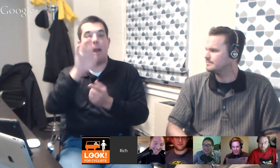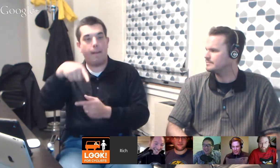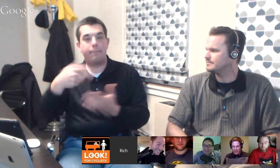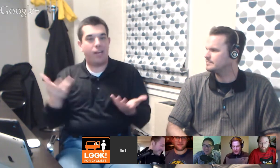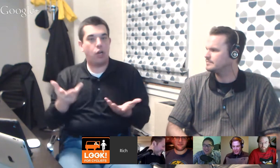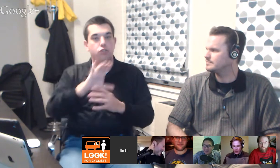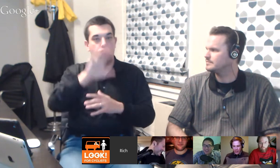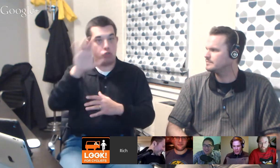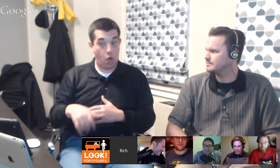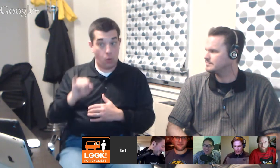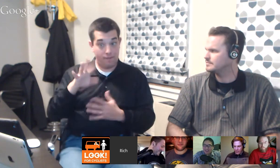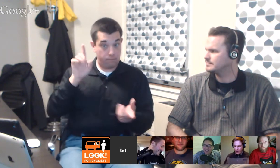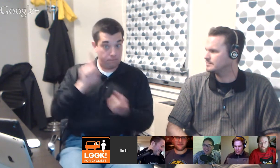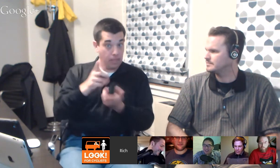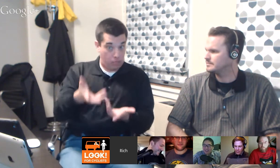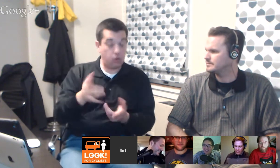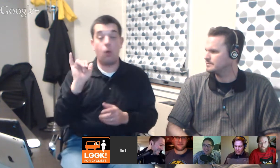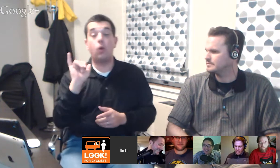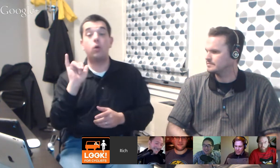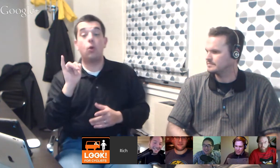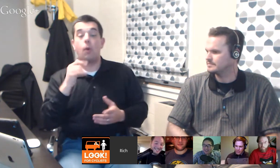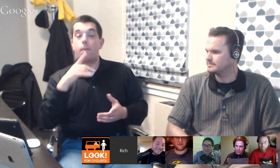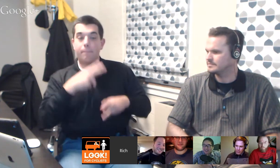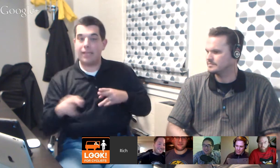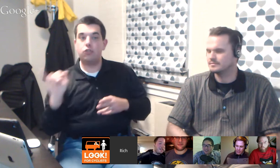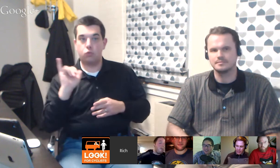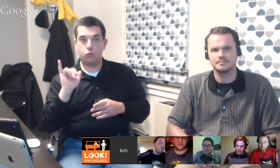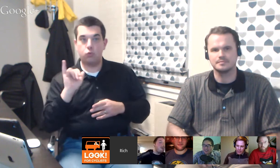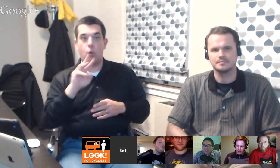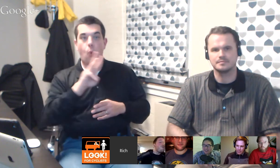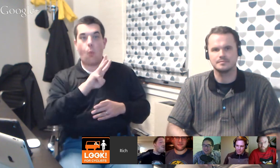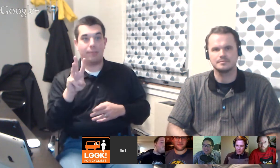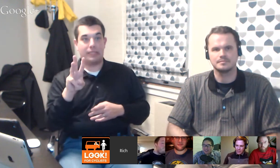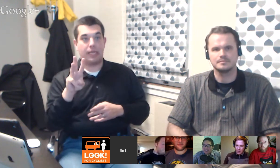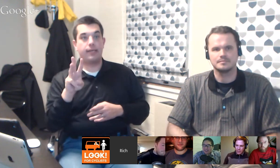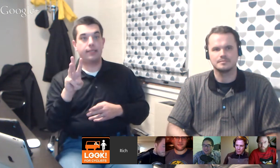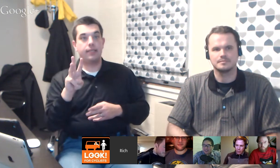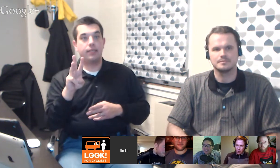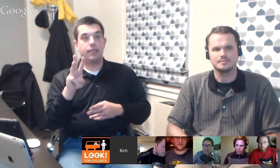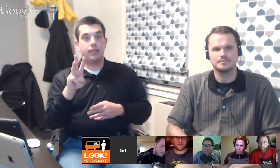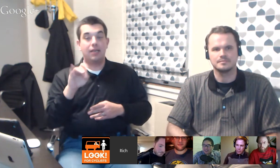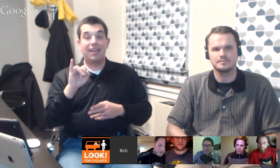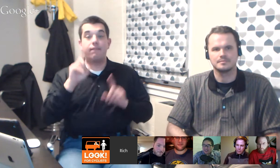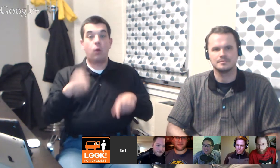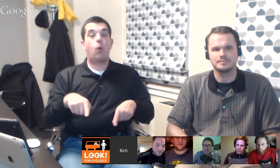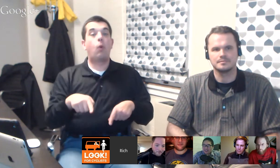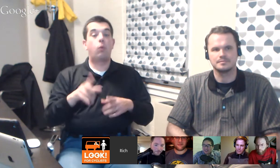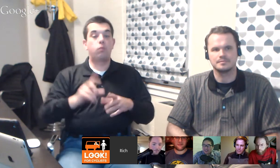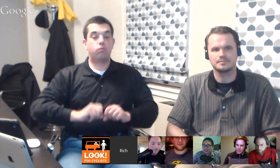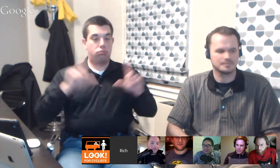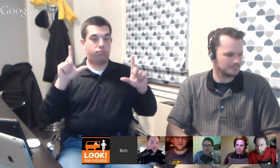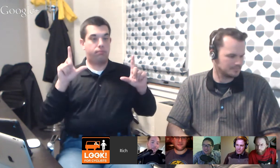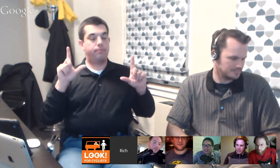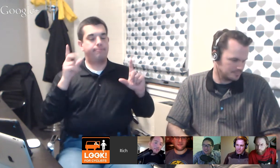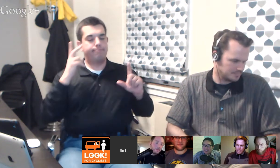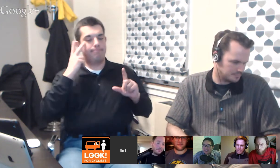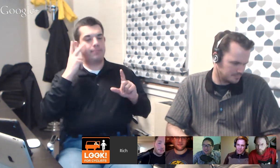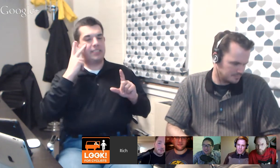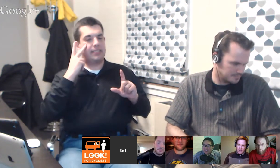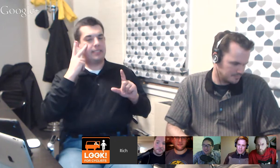Mention anybody to go there. But also, what I want to mention is the website. If you go to, let's see the